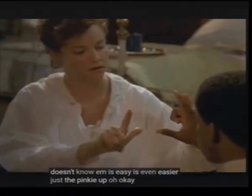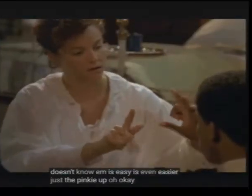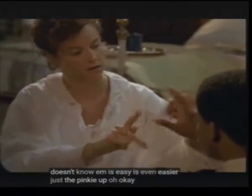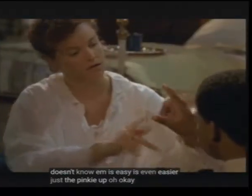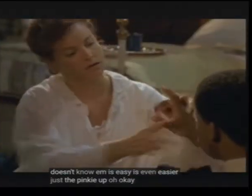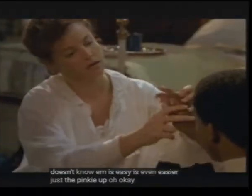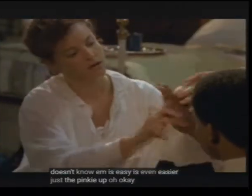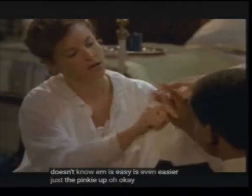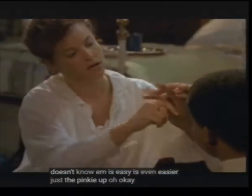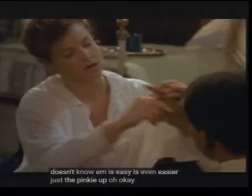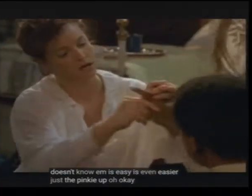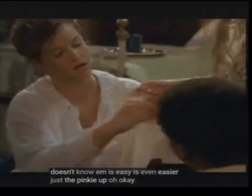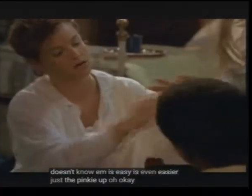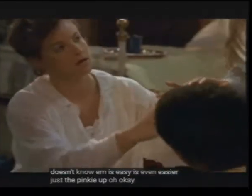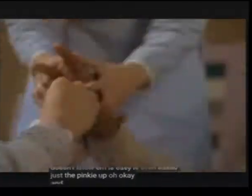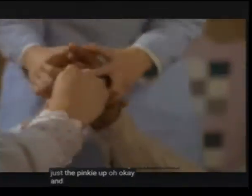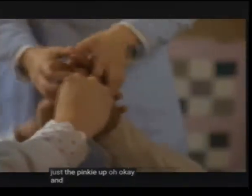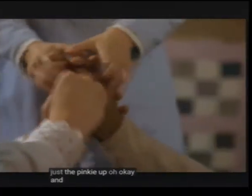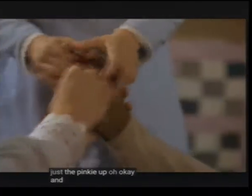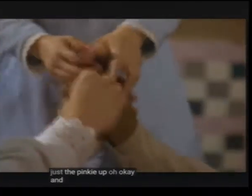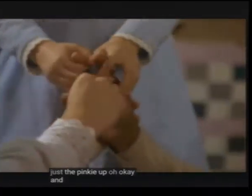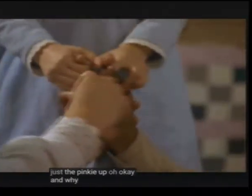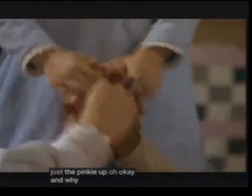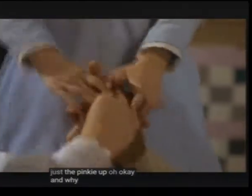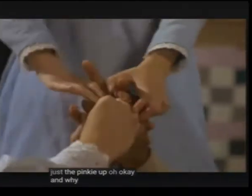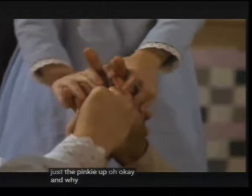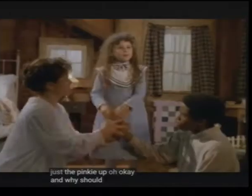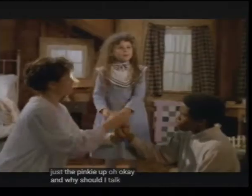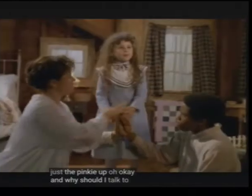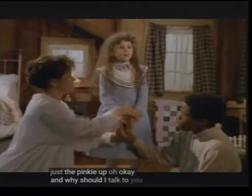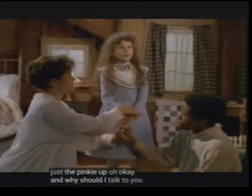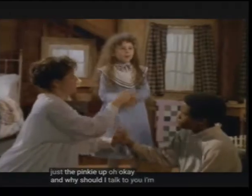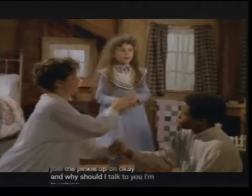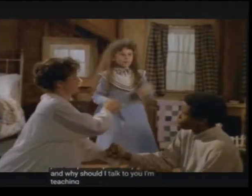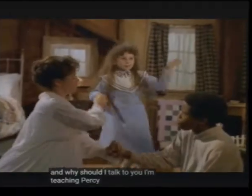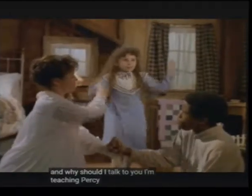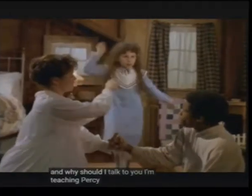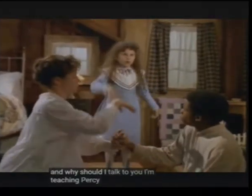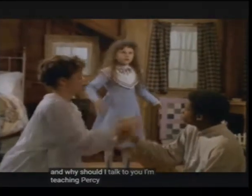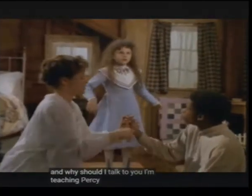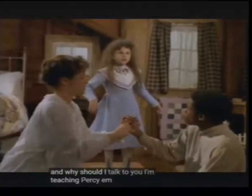K. M. Why should I talk to you? I'm teaching Percy.